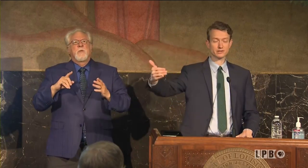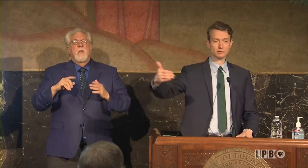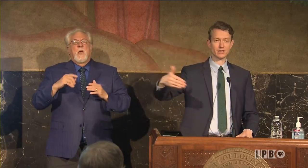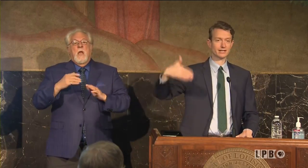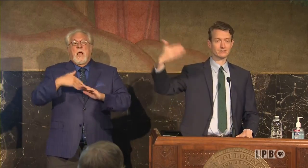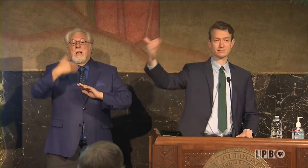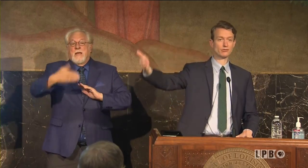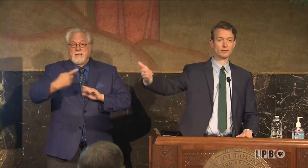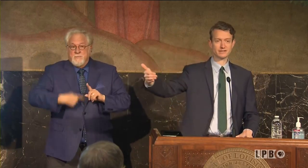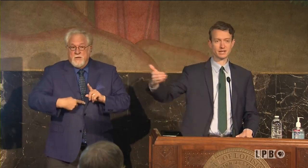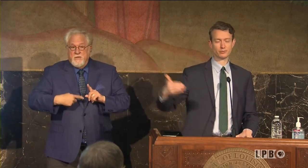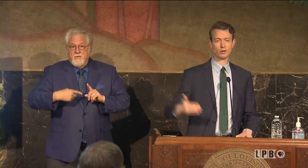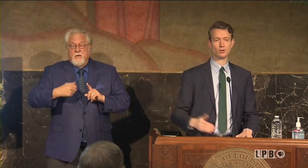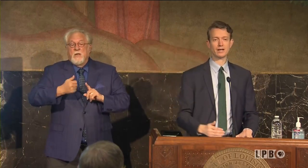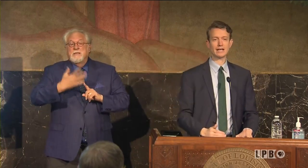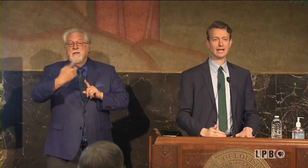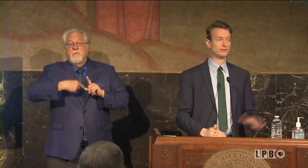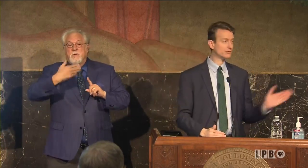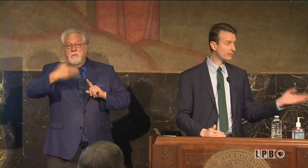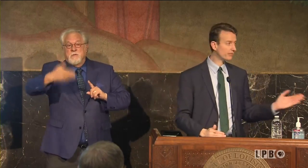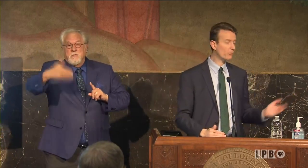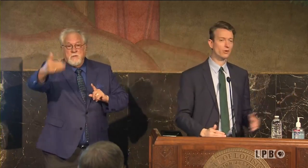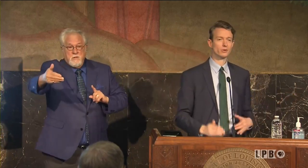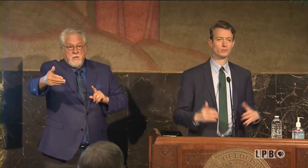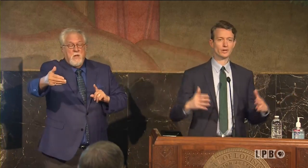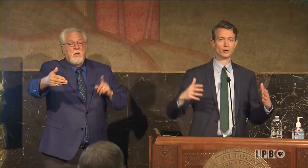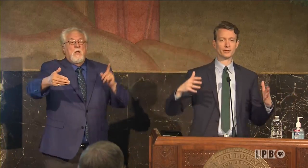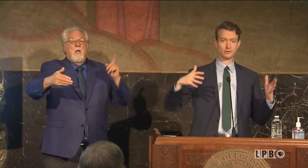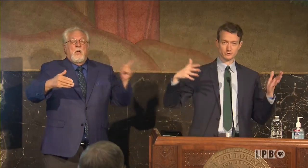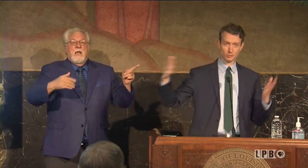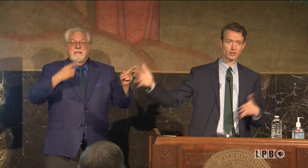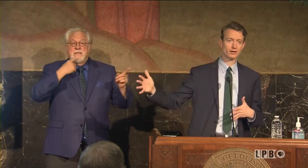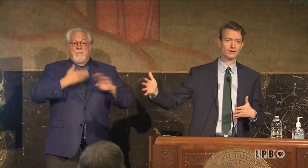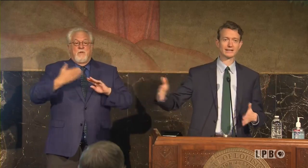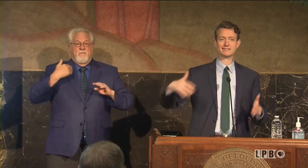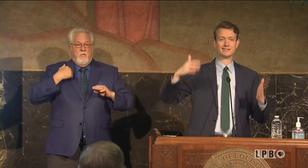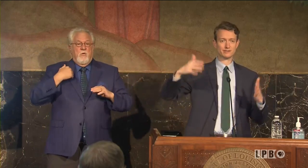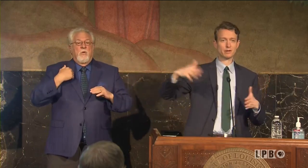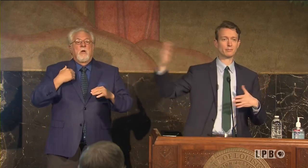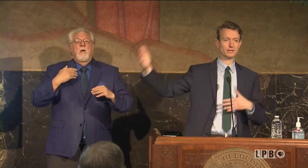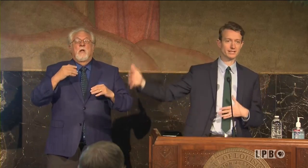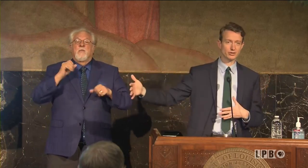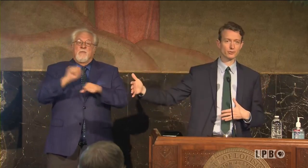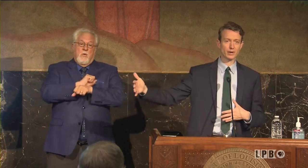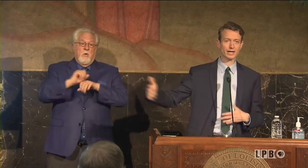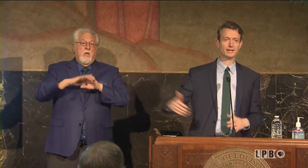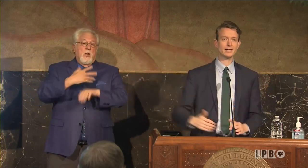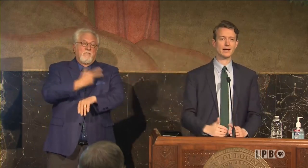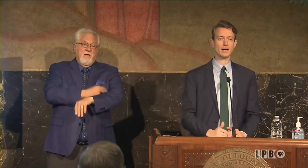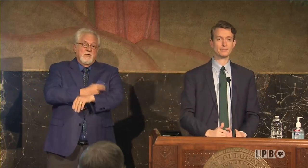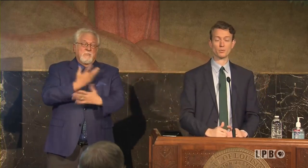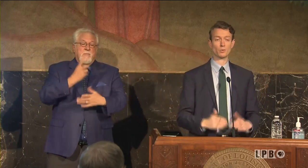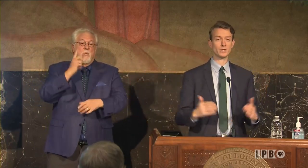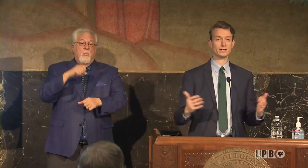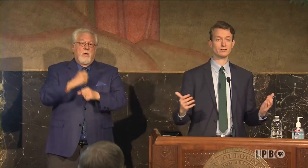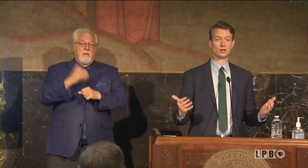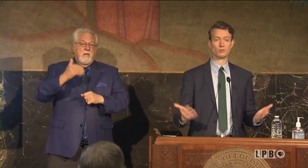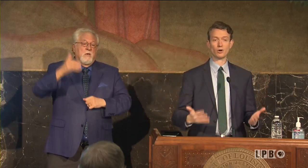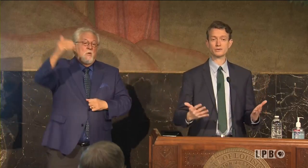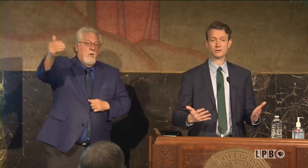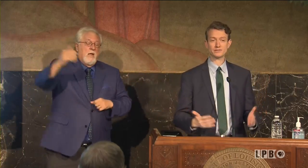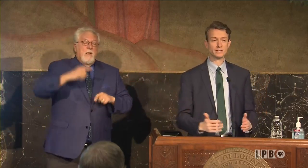next month is going to look like several months down the road. As we've said before, we know that there's work on a vaccine. It's probably a year away. What